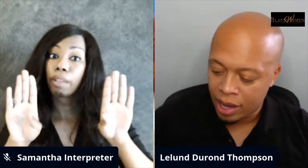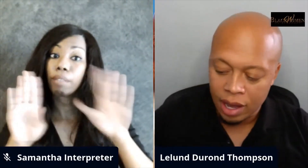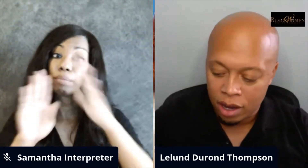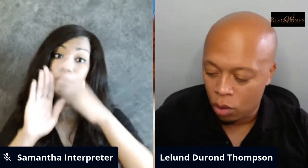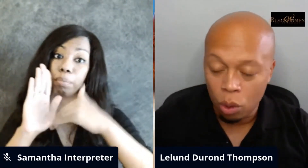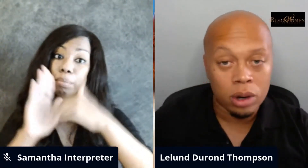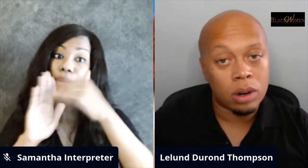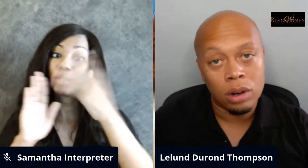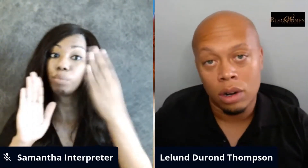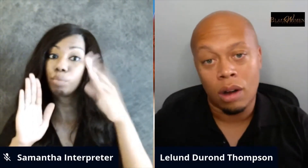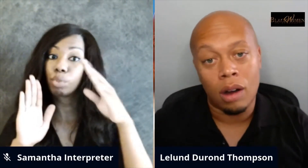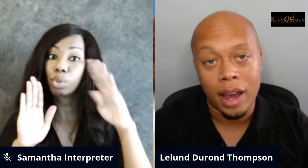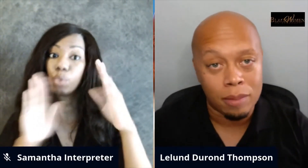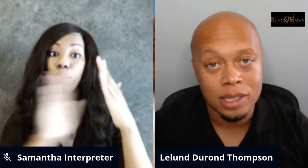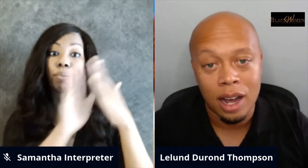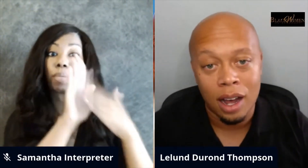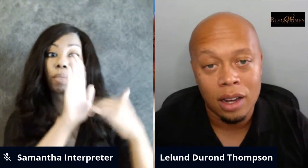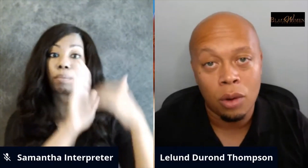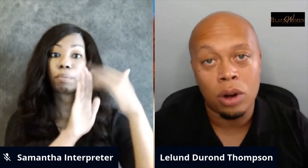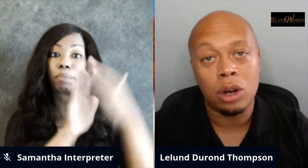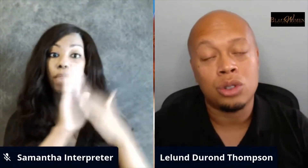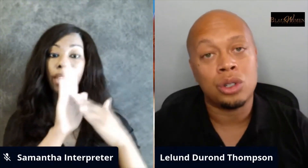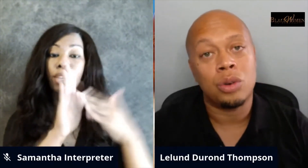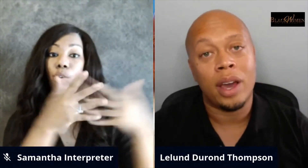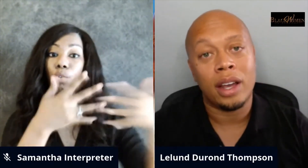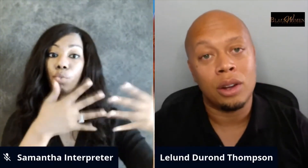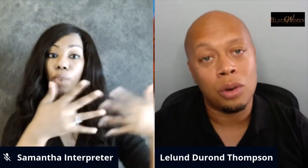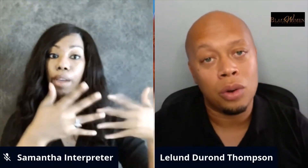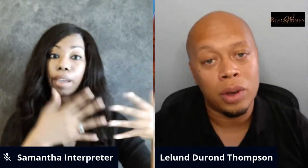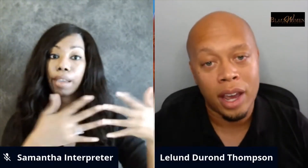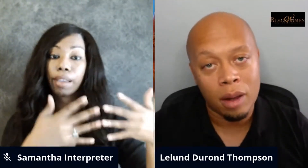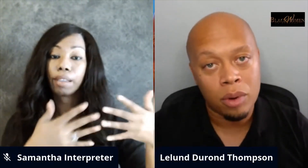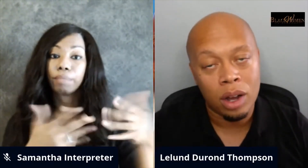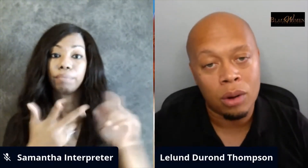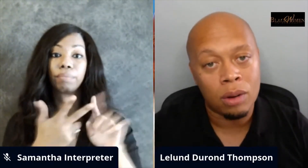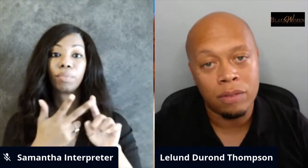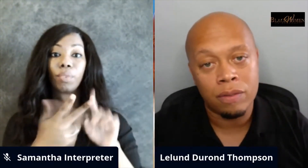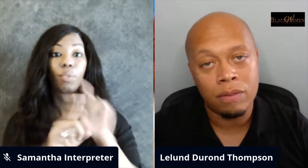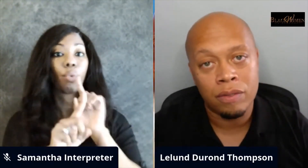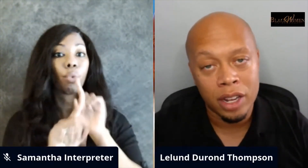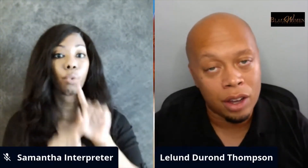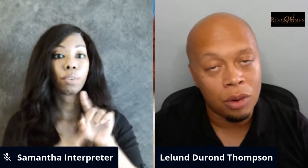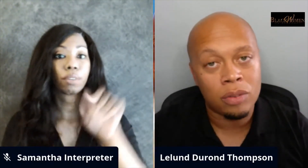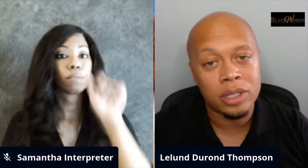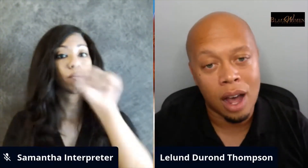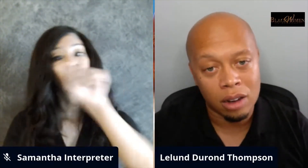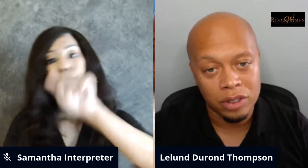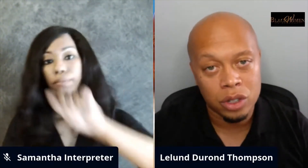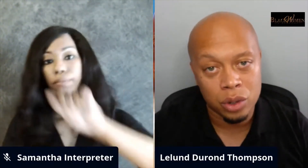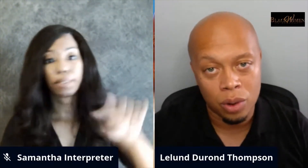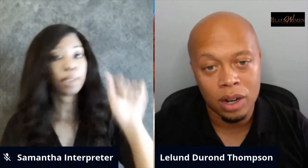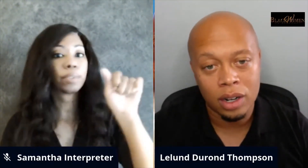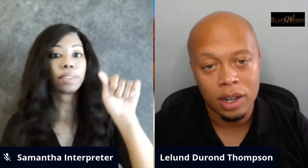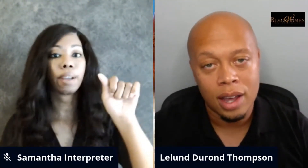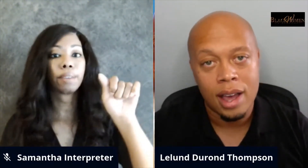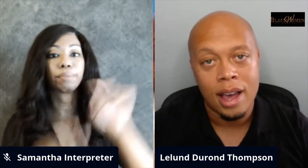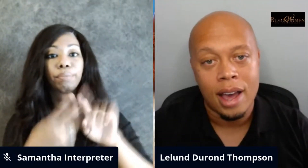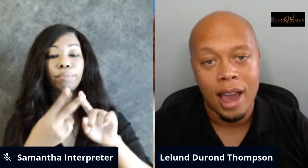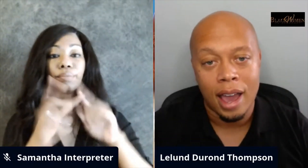you can order on Amazon or go to a local camera or video or photography